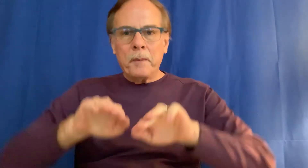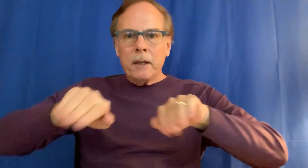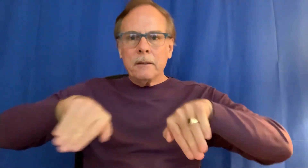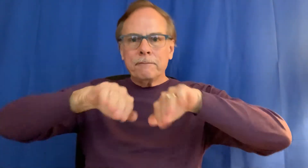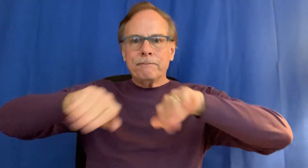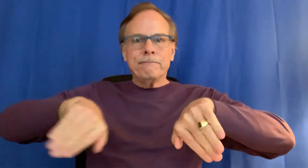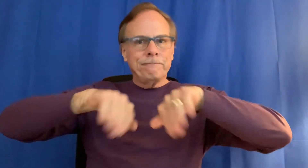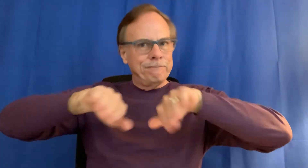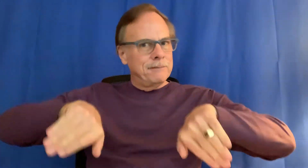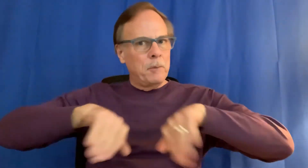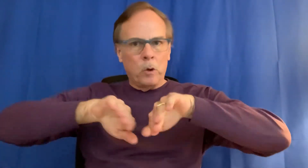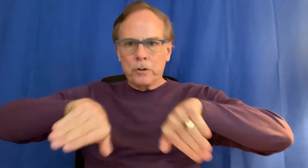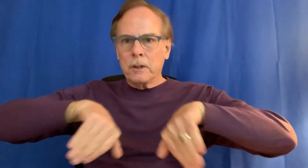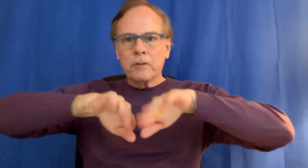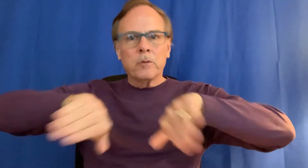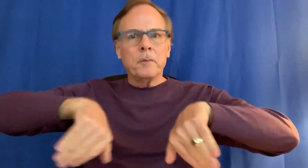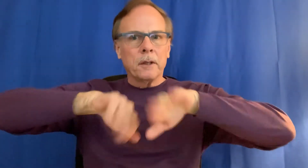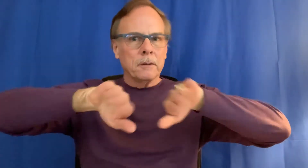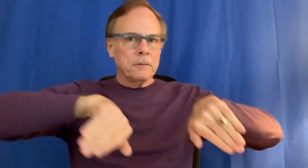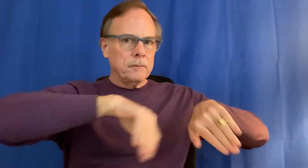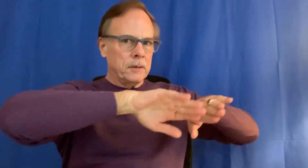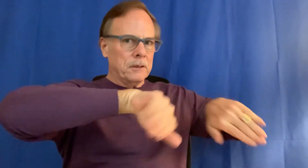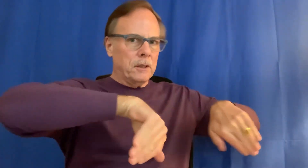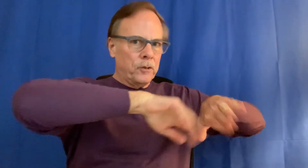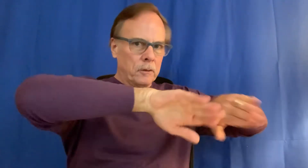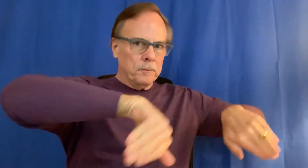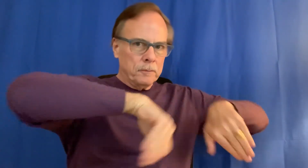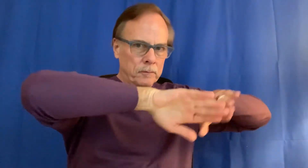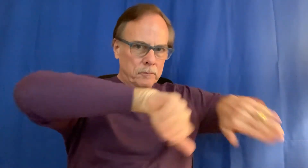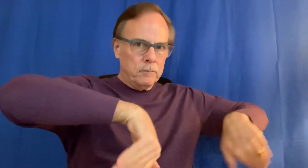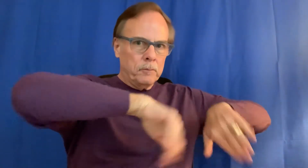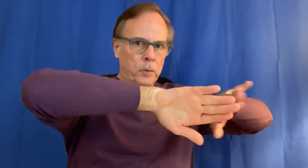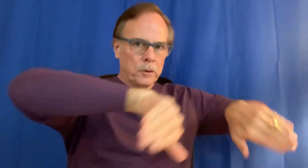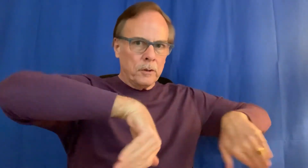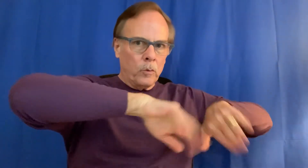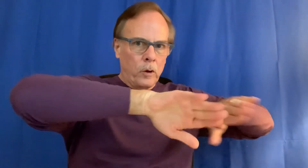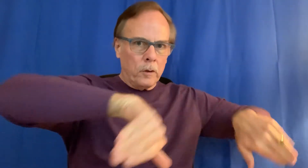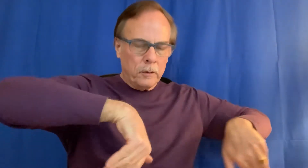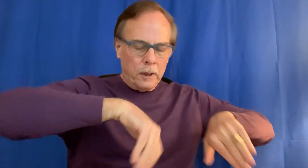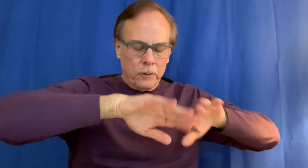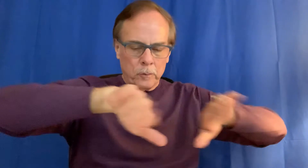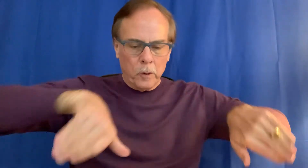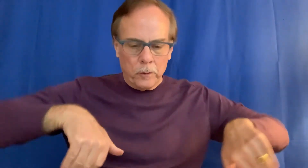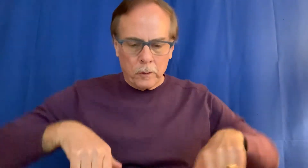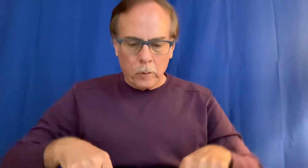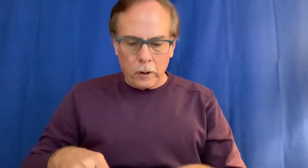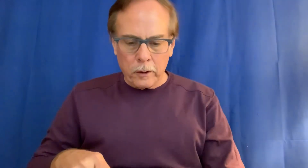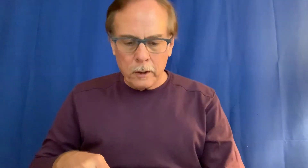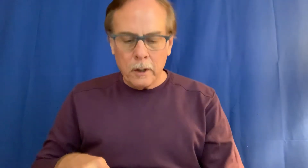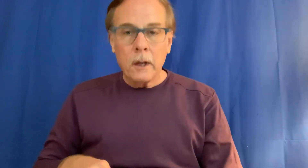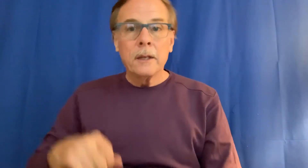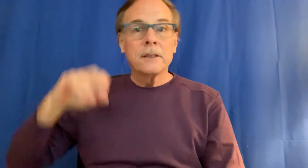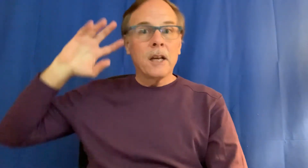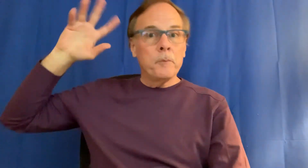Swimming, the motion of swimming, as if you're pushing the water as you move through the water.